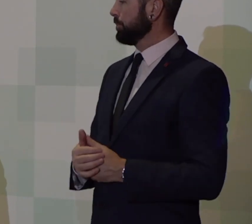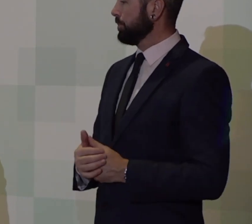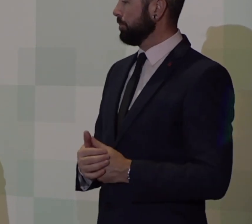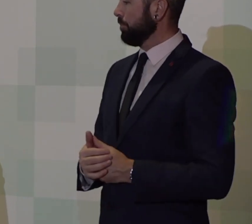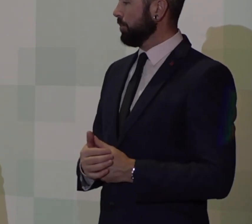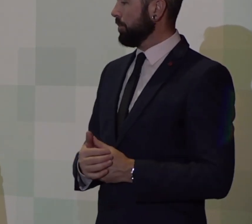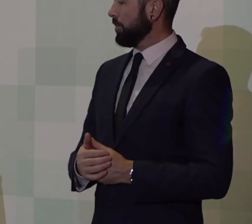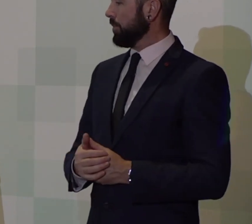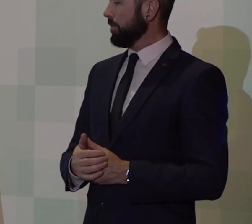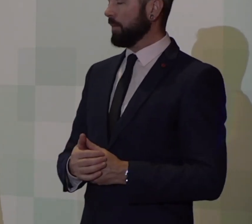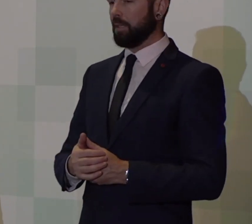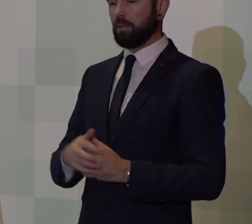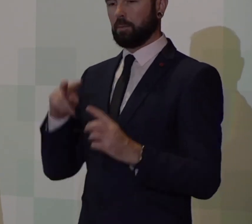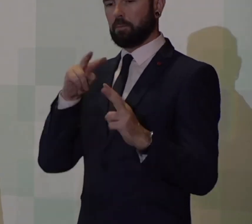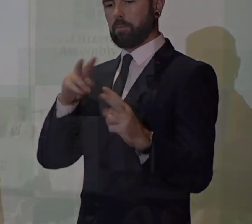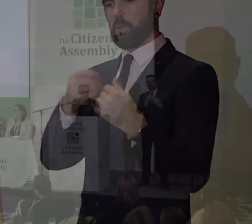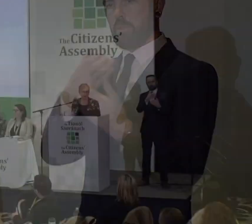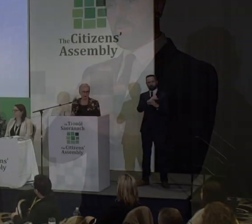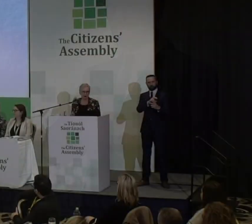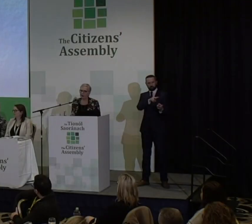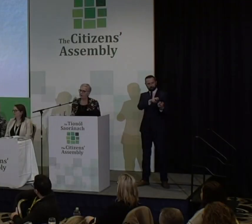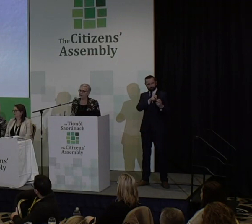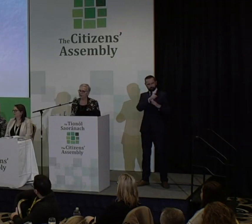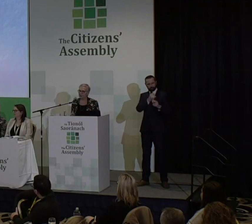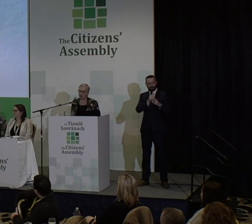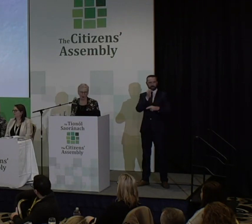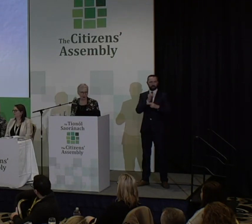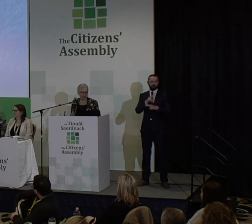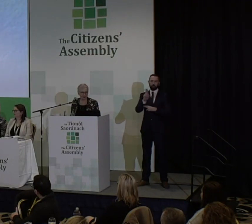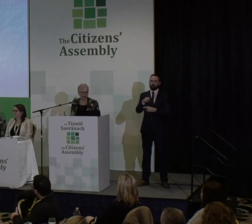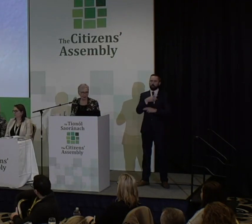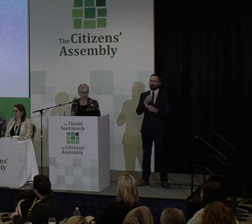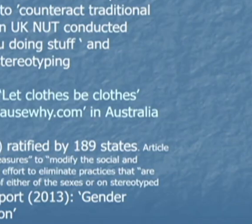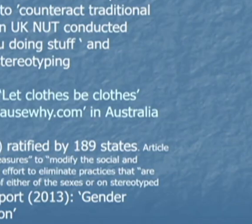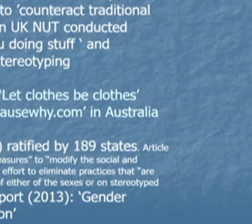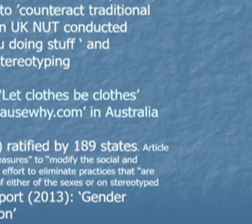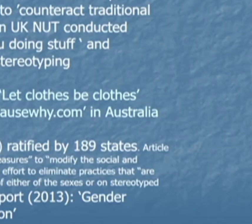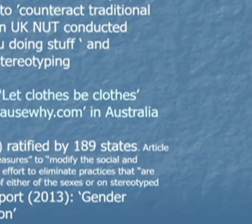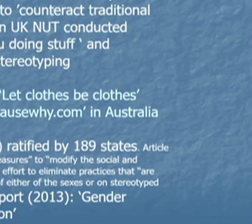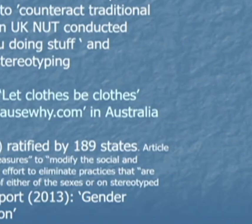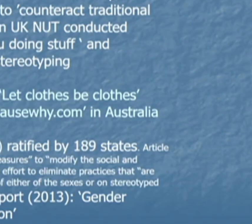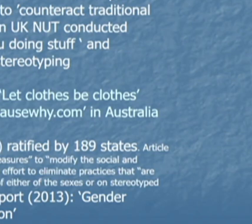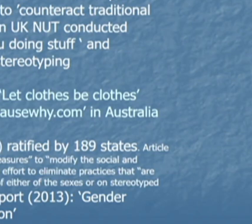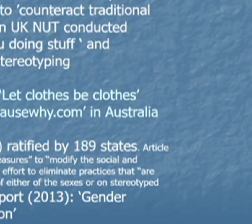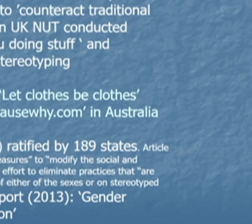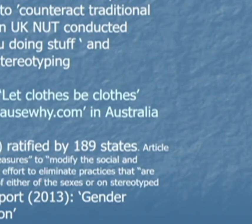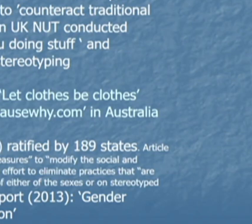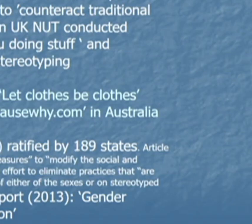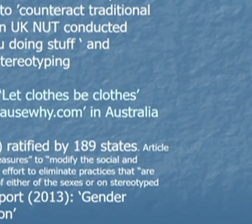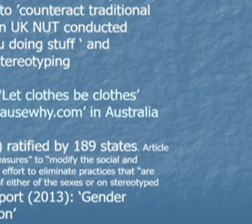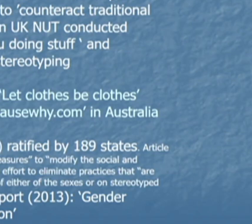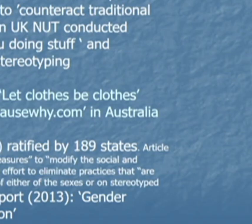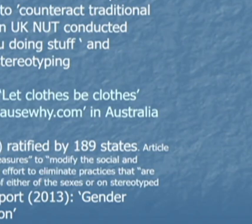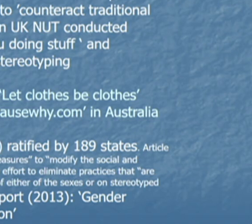Looking at what some other countries have done in schools, it's possible to add gender role awareness training to teacher training and to